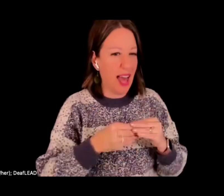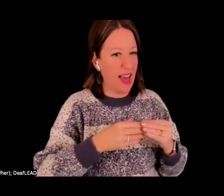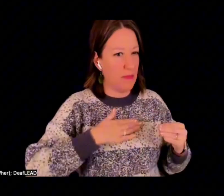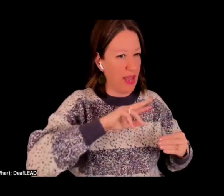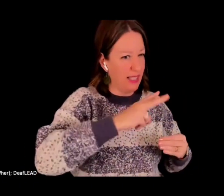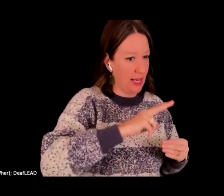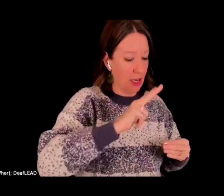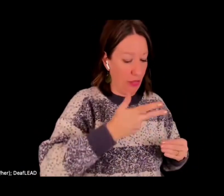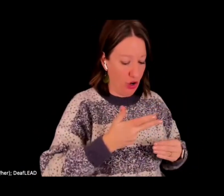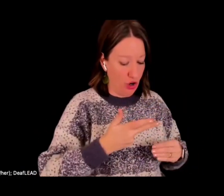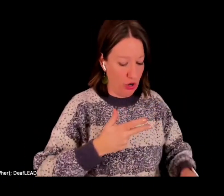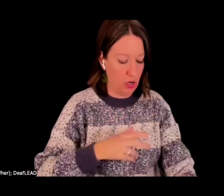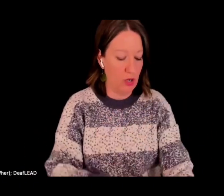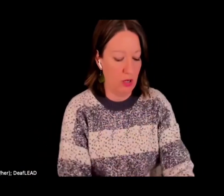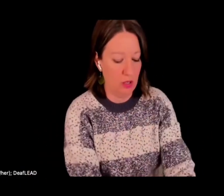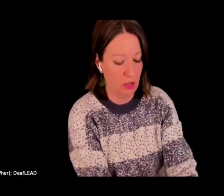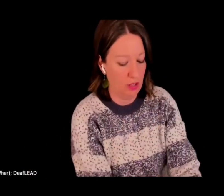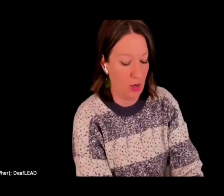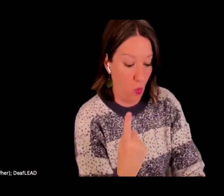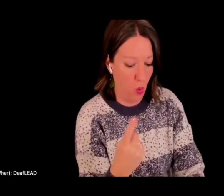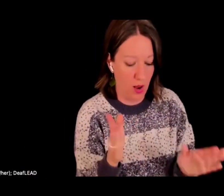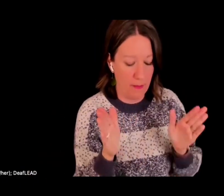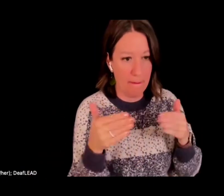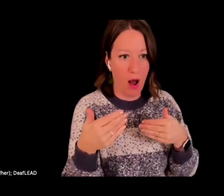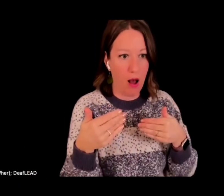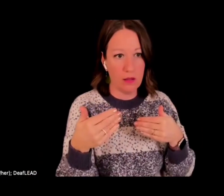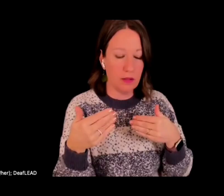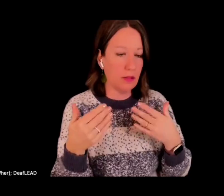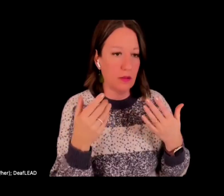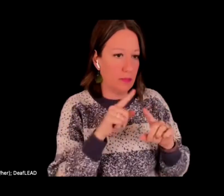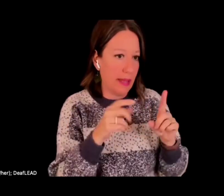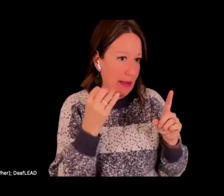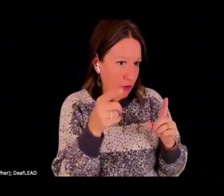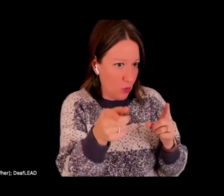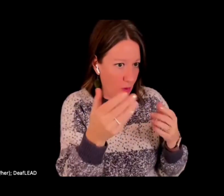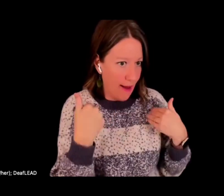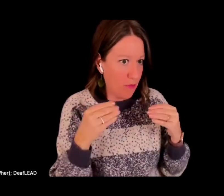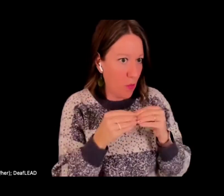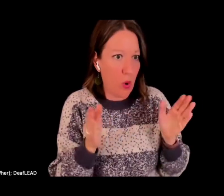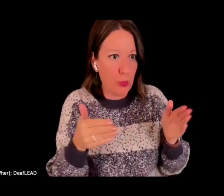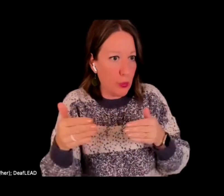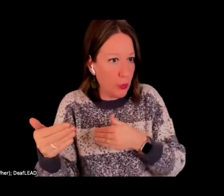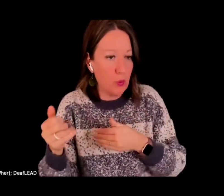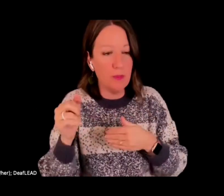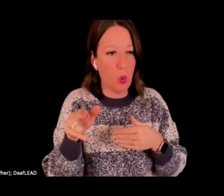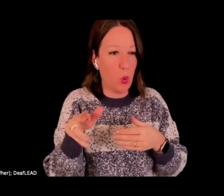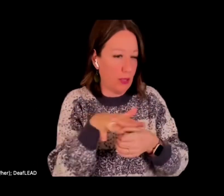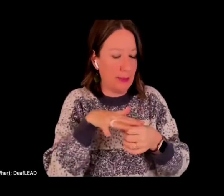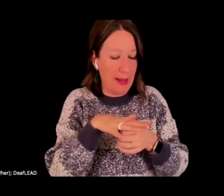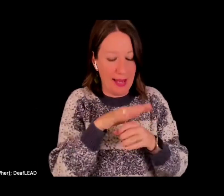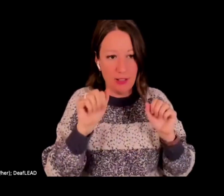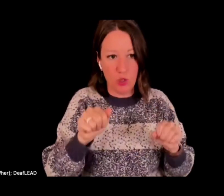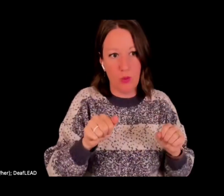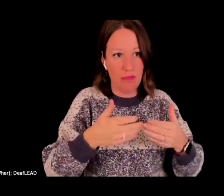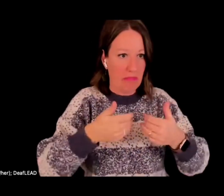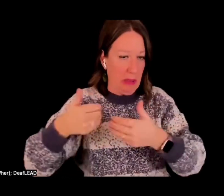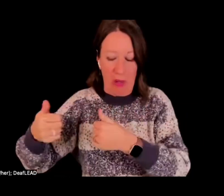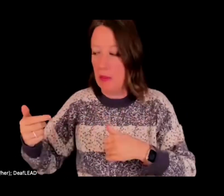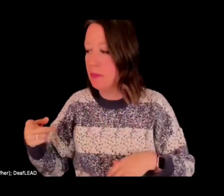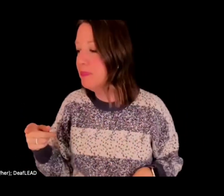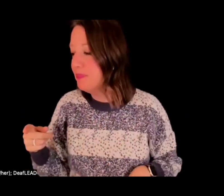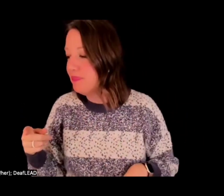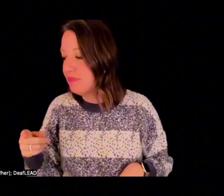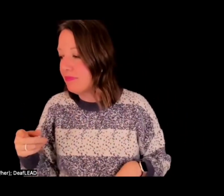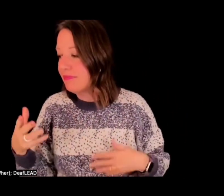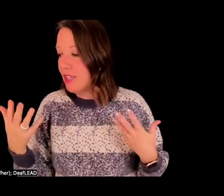For the second prompt, I'm going to add my second and third in one box, but if you have more